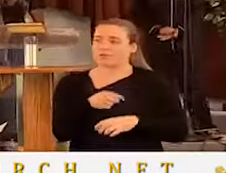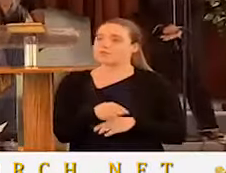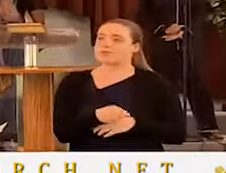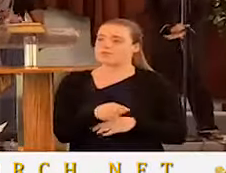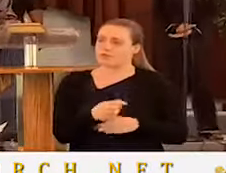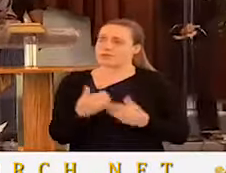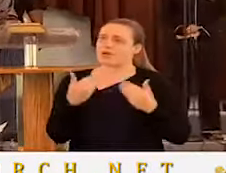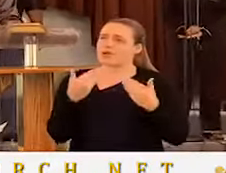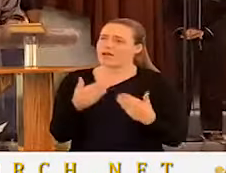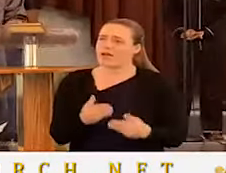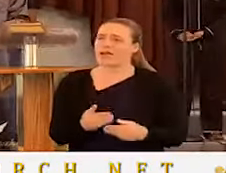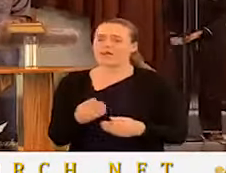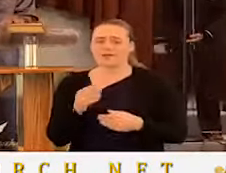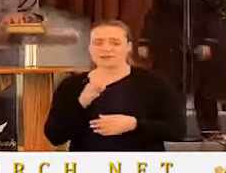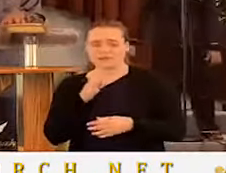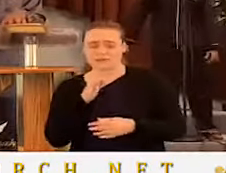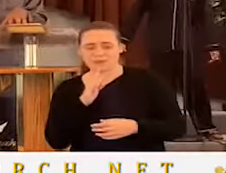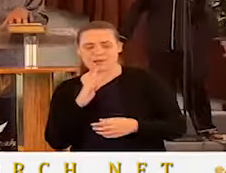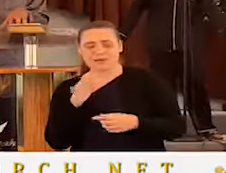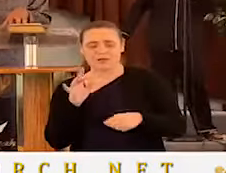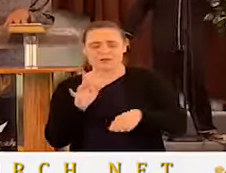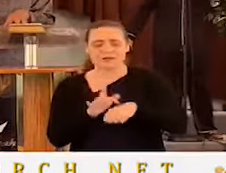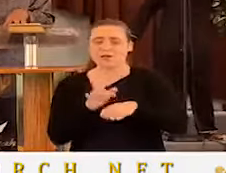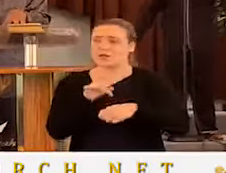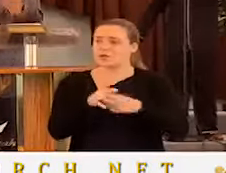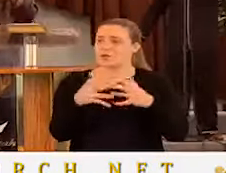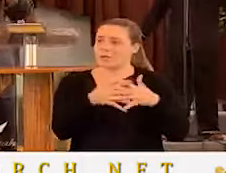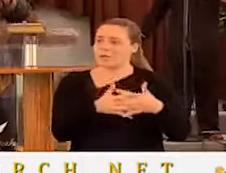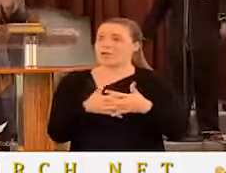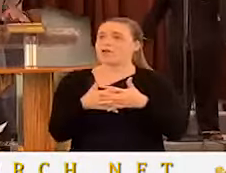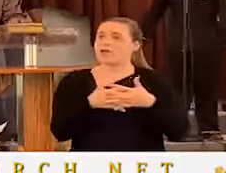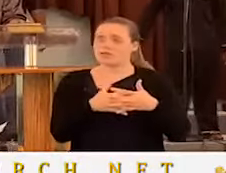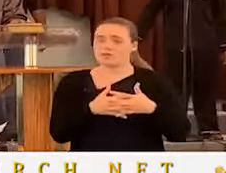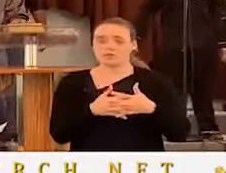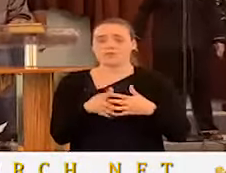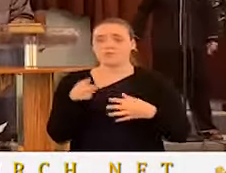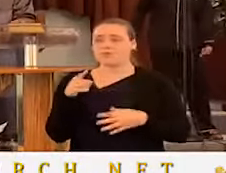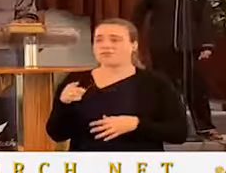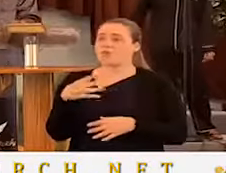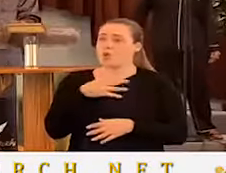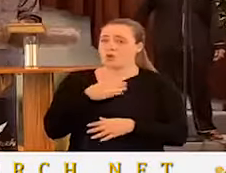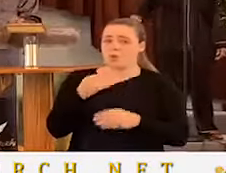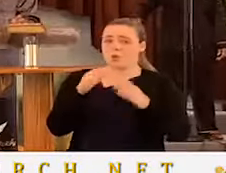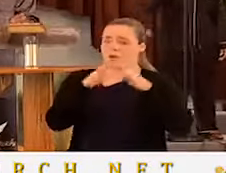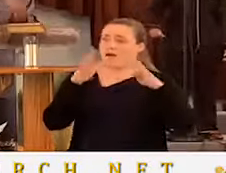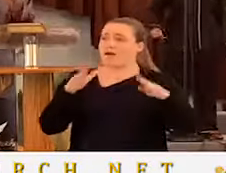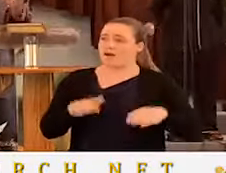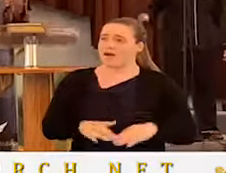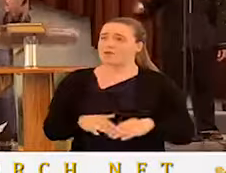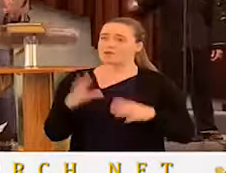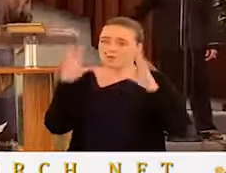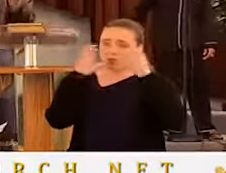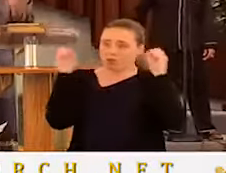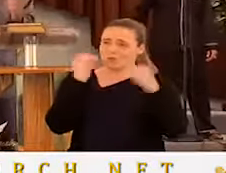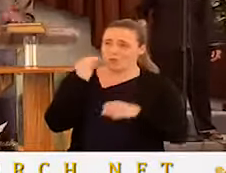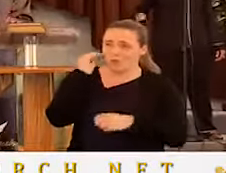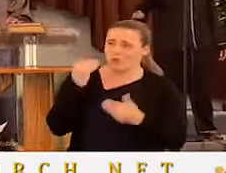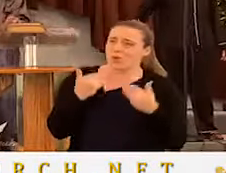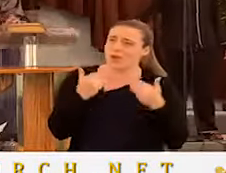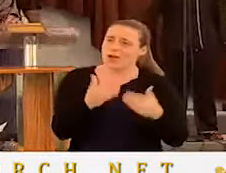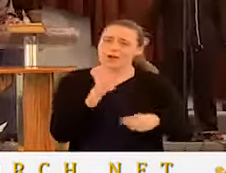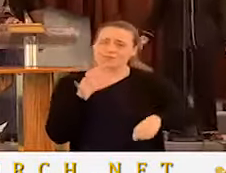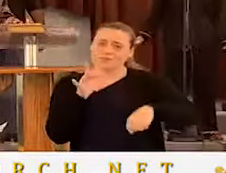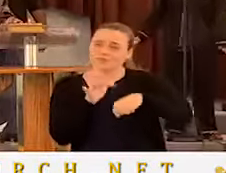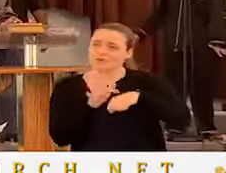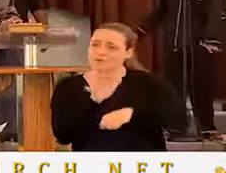to America. Speak, Lord, to the White House. Speak, Lord, to our Congress, our